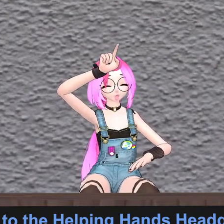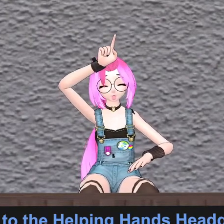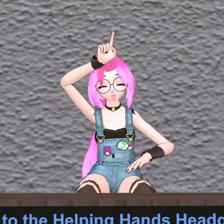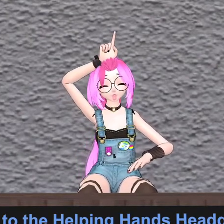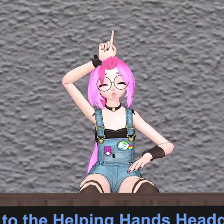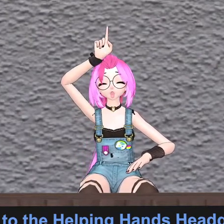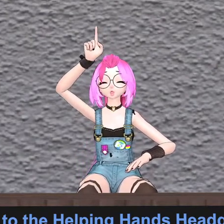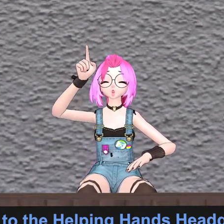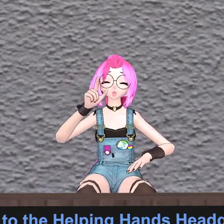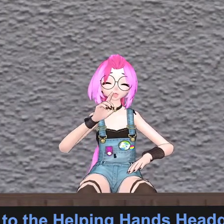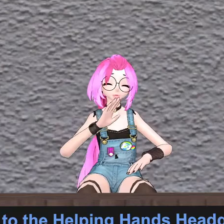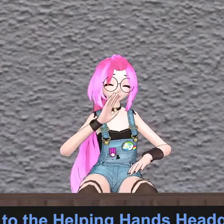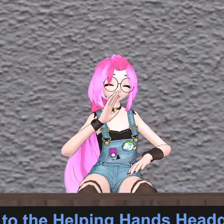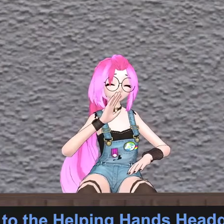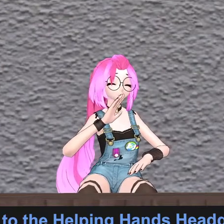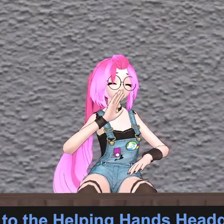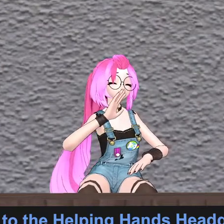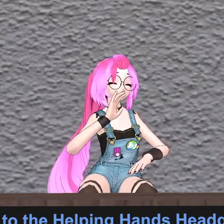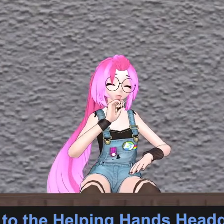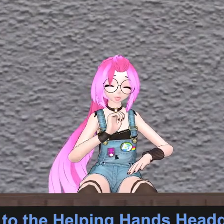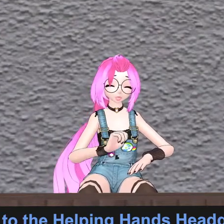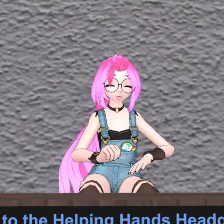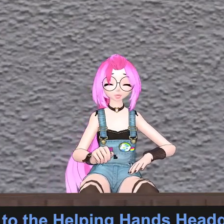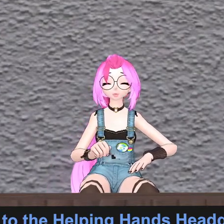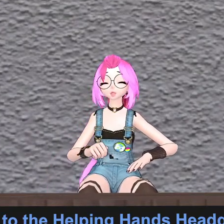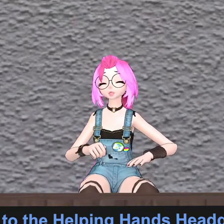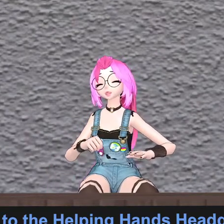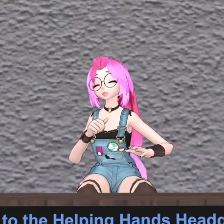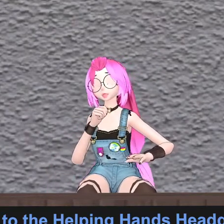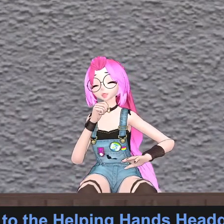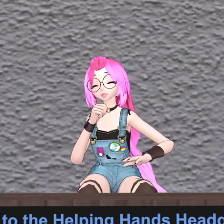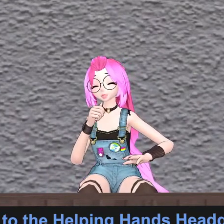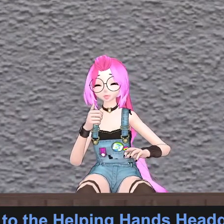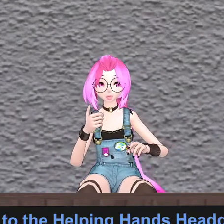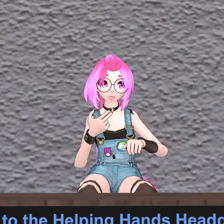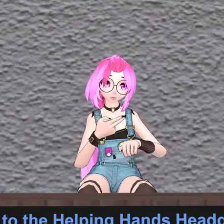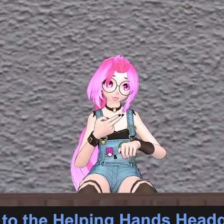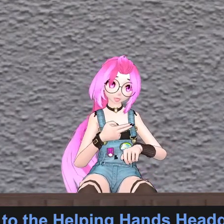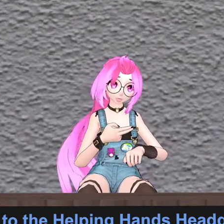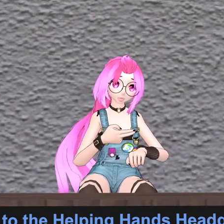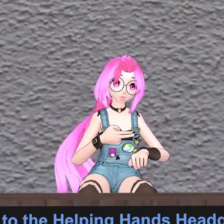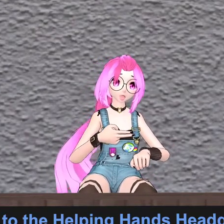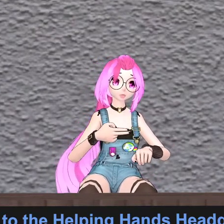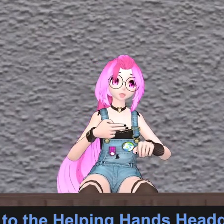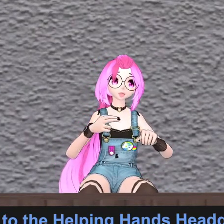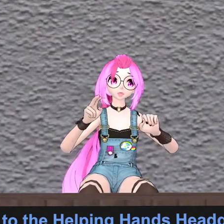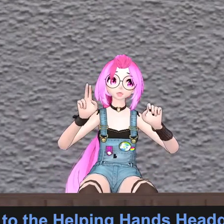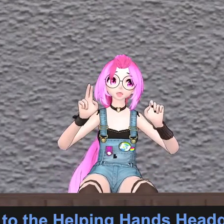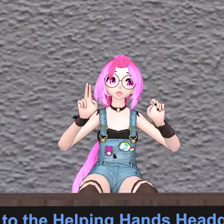not a pointer finger. So, the reason I say this is old is because it's not used very widely anymore